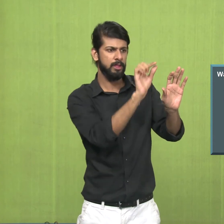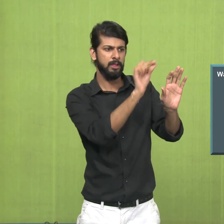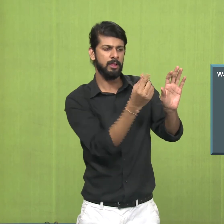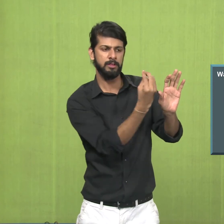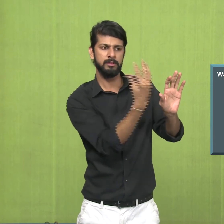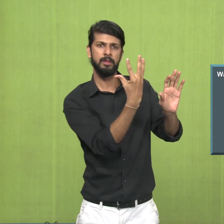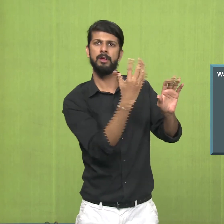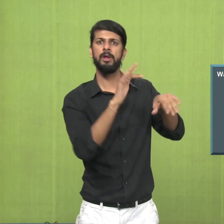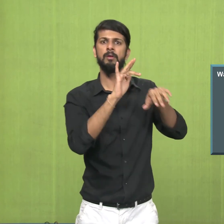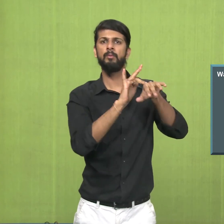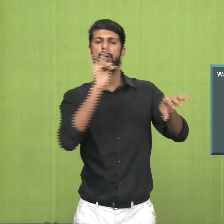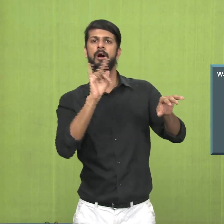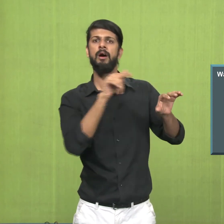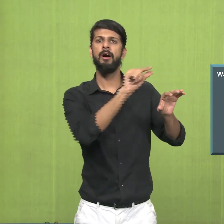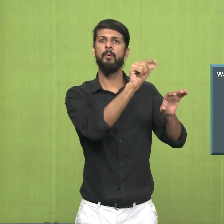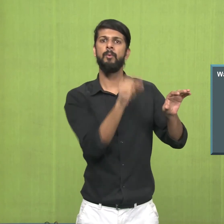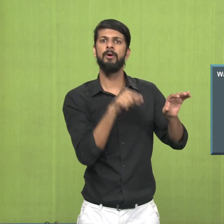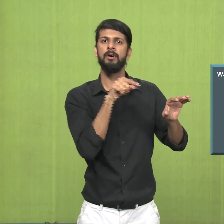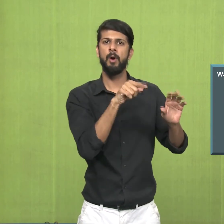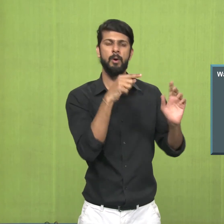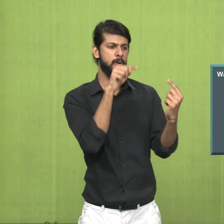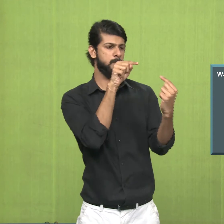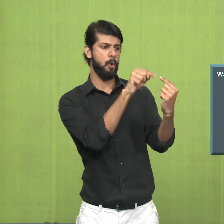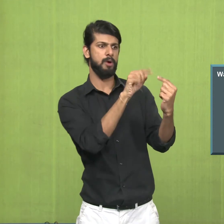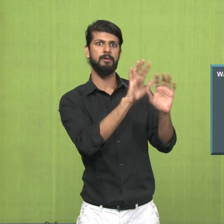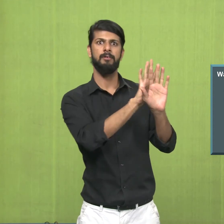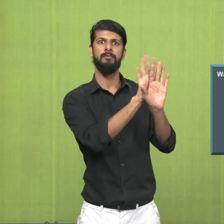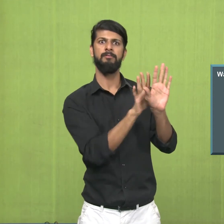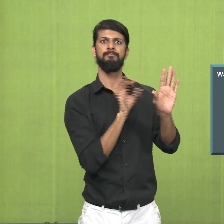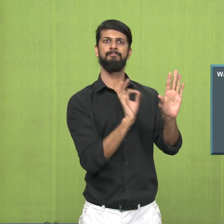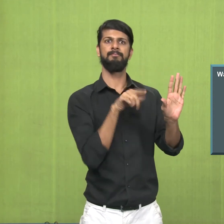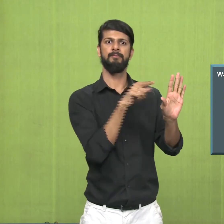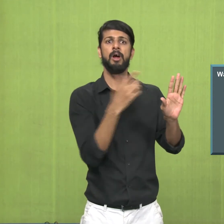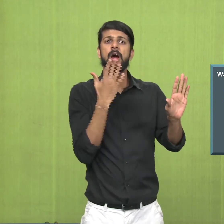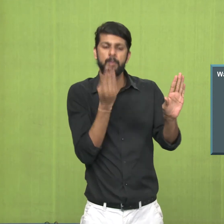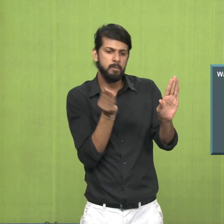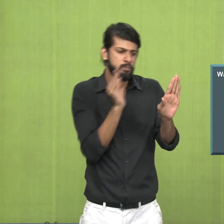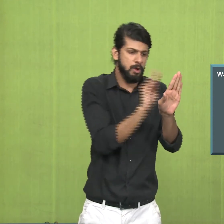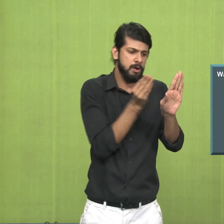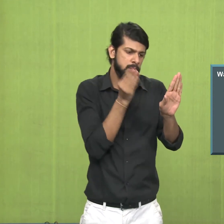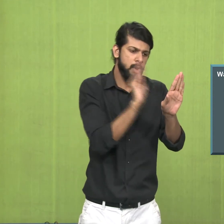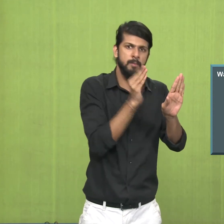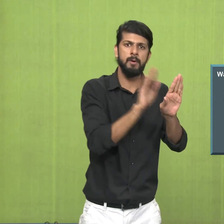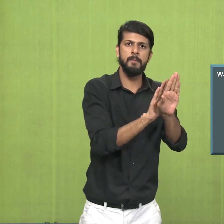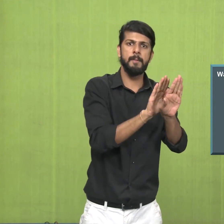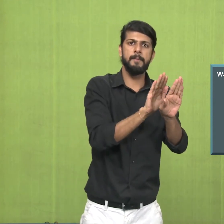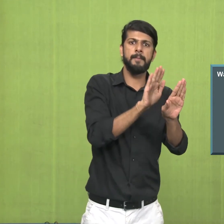on whatever kind of figure, be it a fruit or a vegetable. So, you would paint it once and after